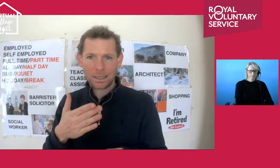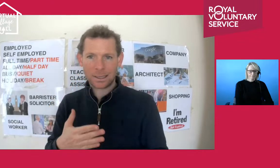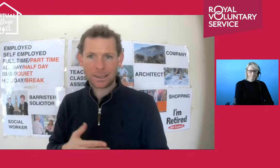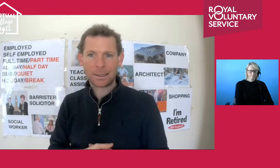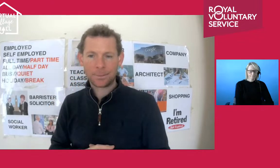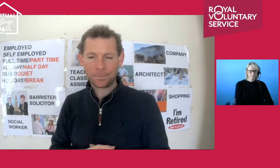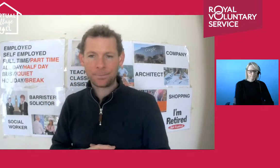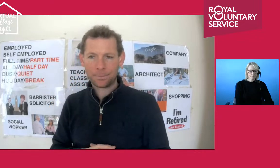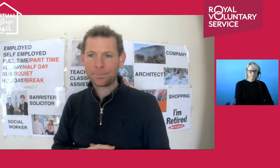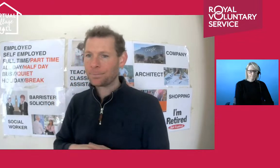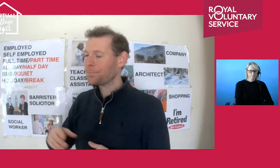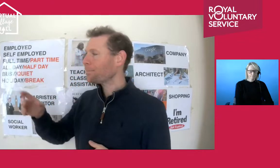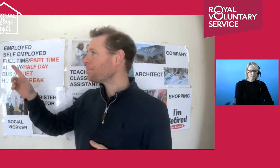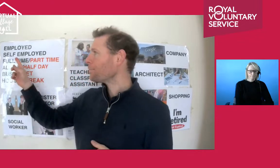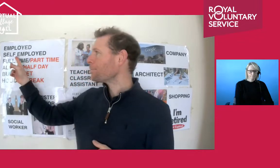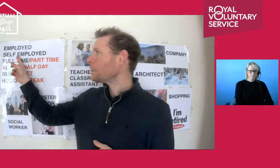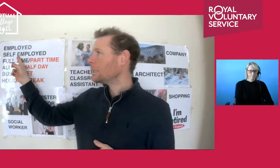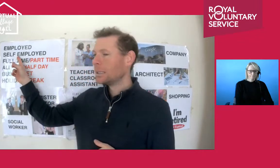Employed.